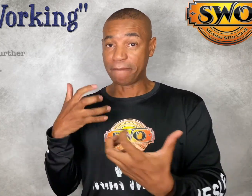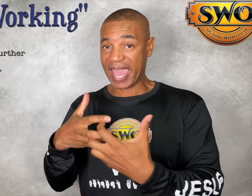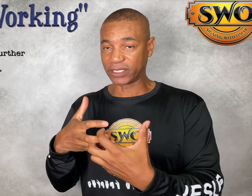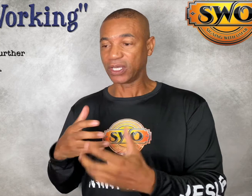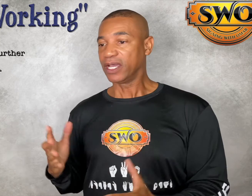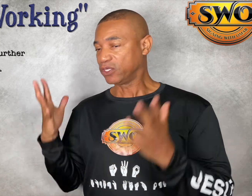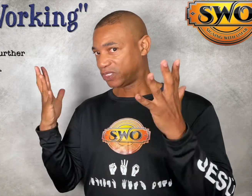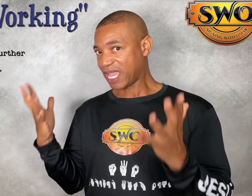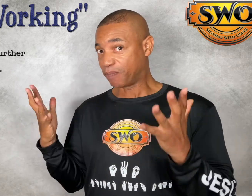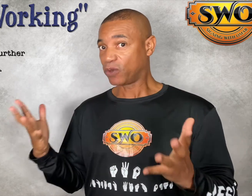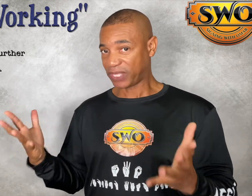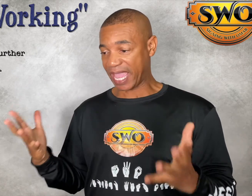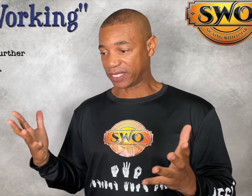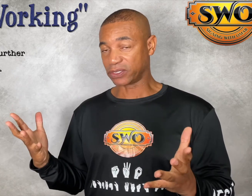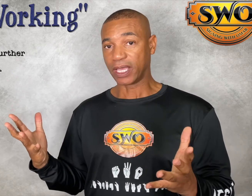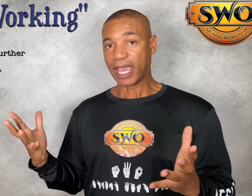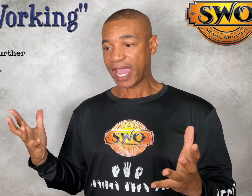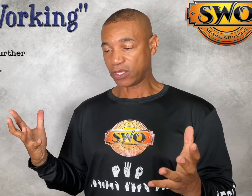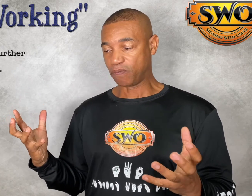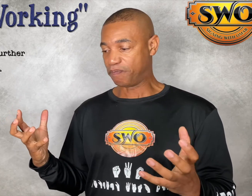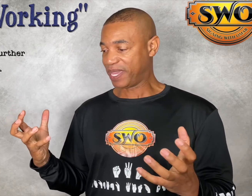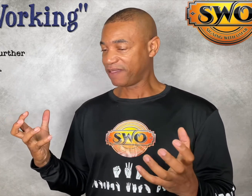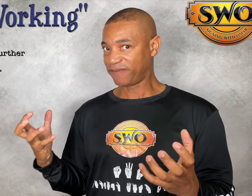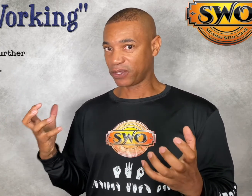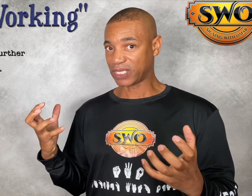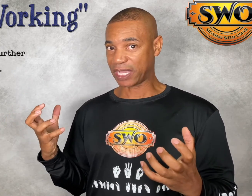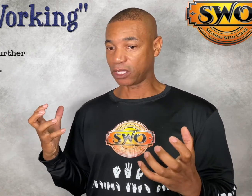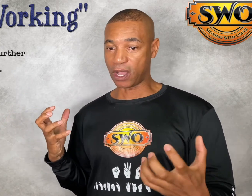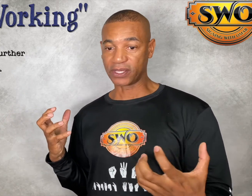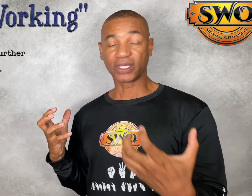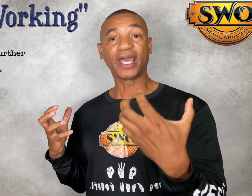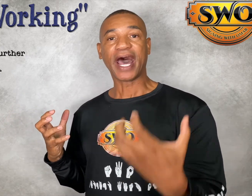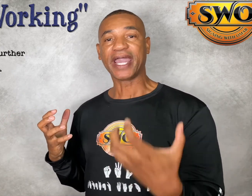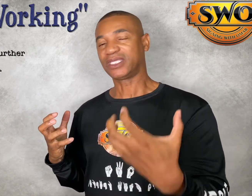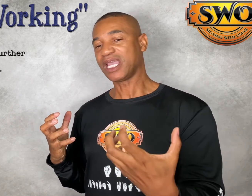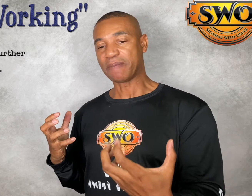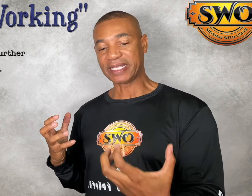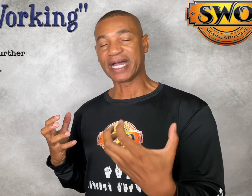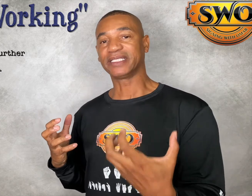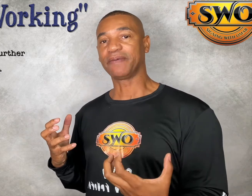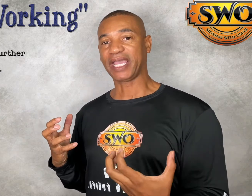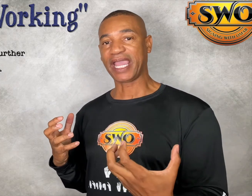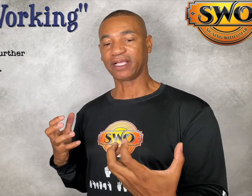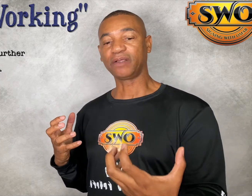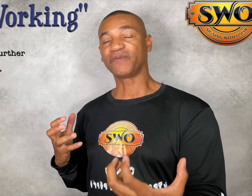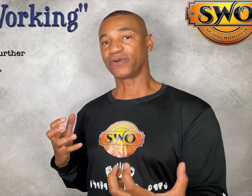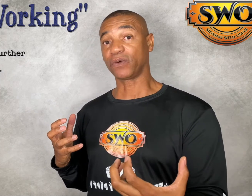match. You take both hands and you bend the fingers like claws. I take my non-dominant hand a little bit further away from